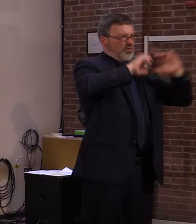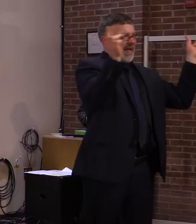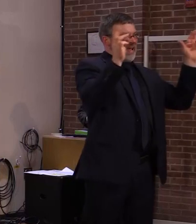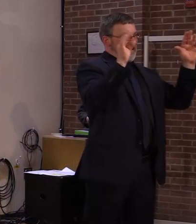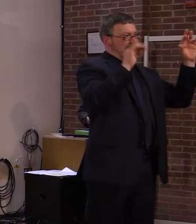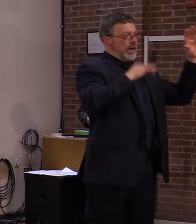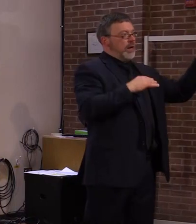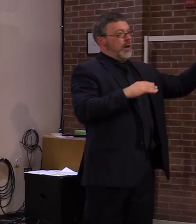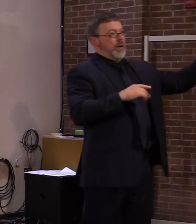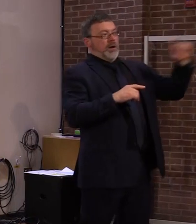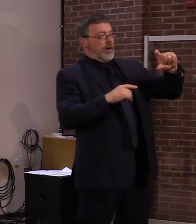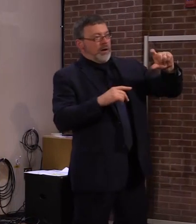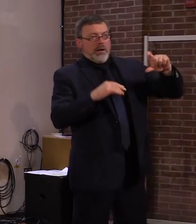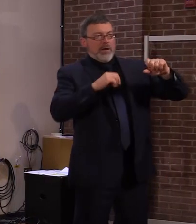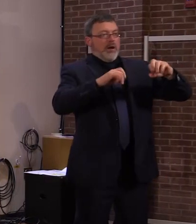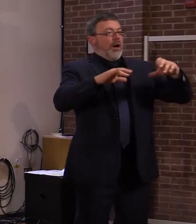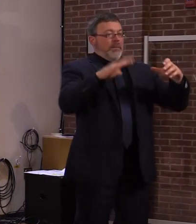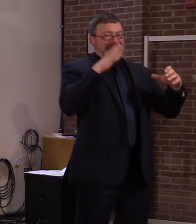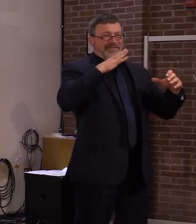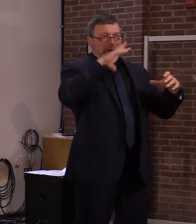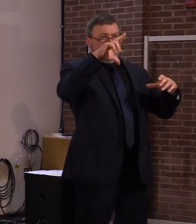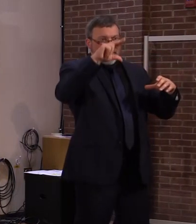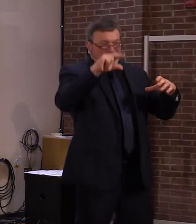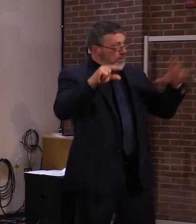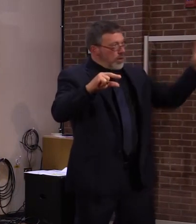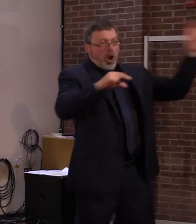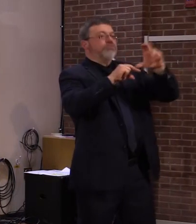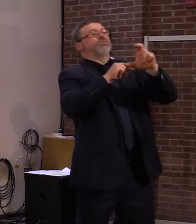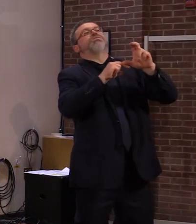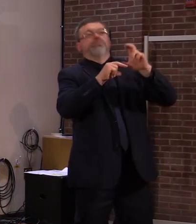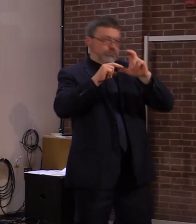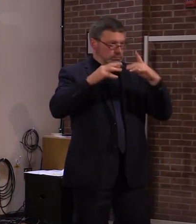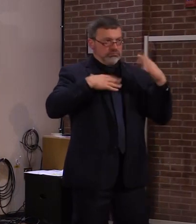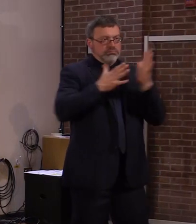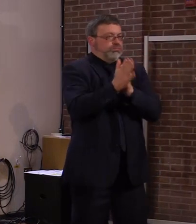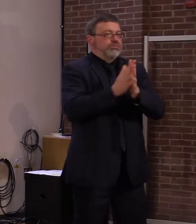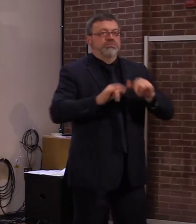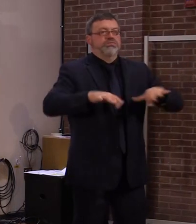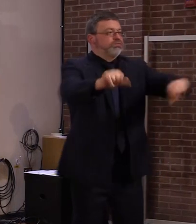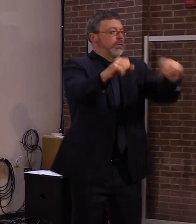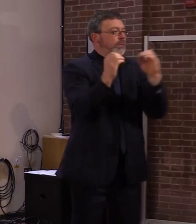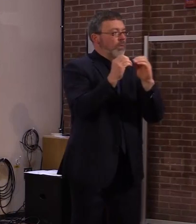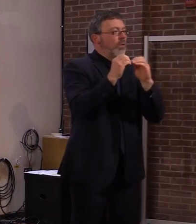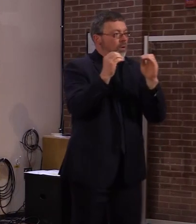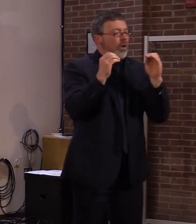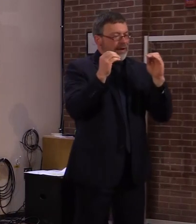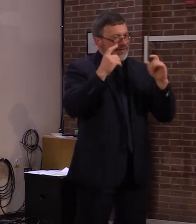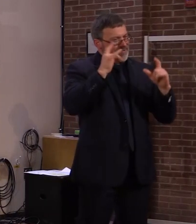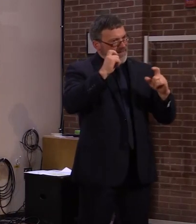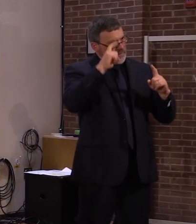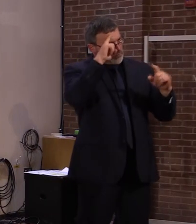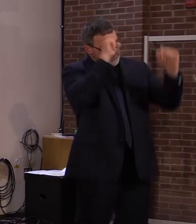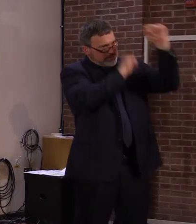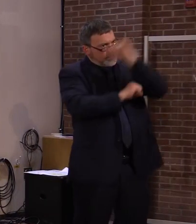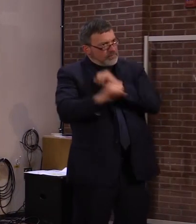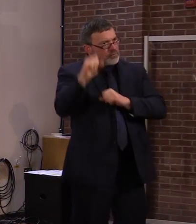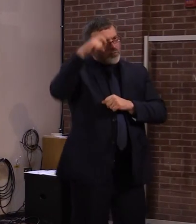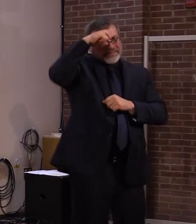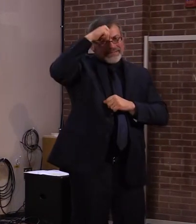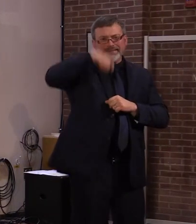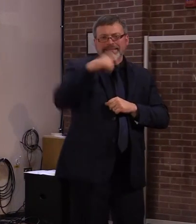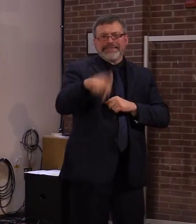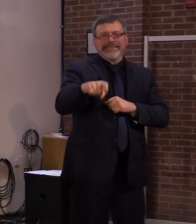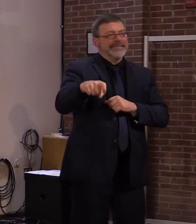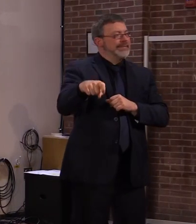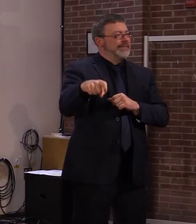So I think this is something that we have to be strategic. We have to invest in areas that give us the highest